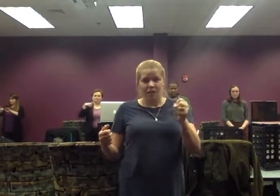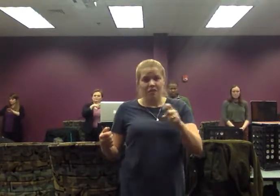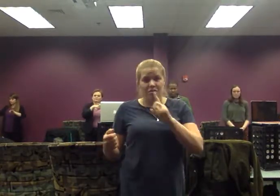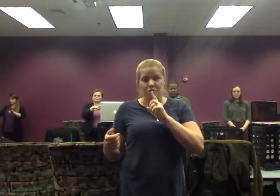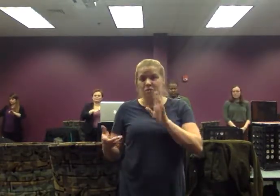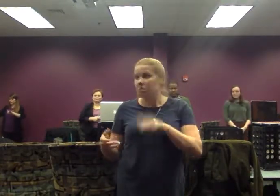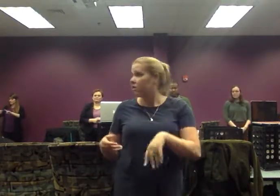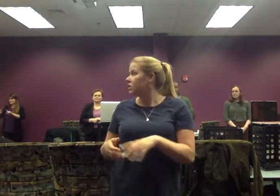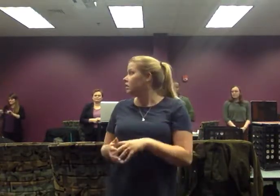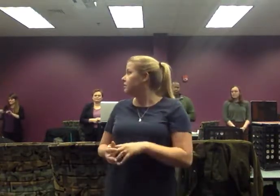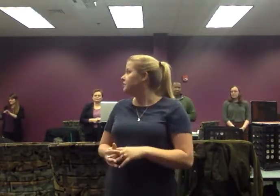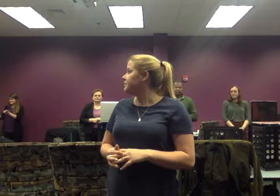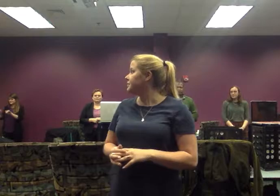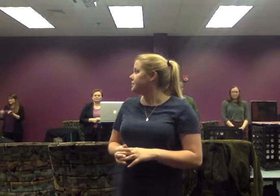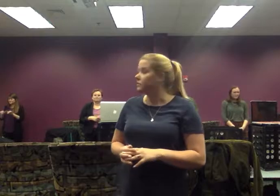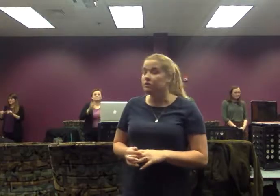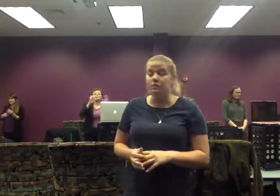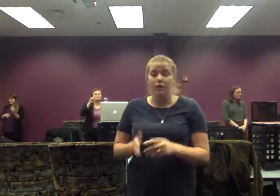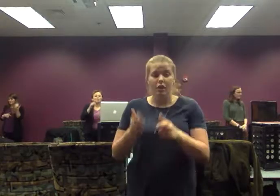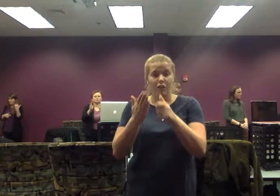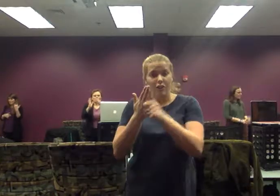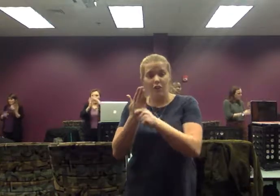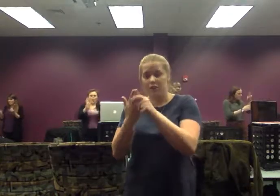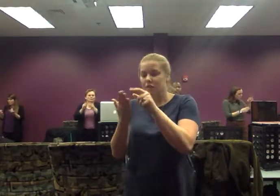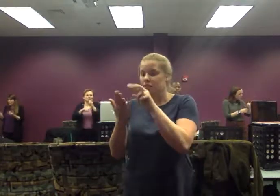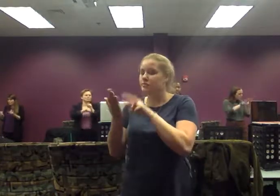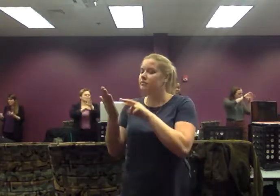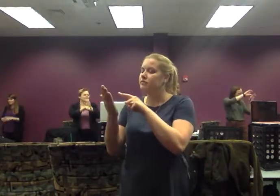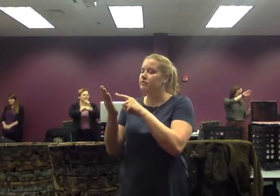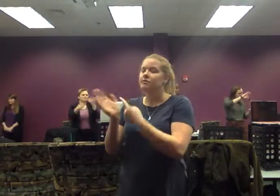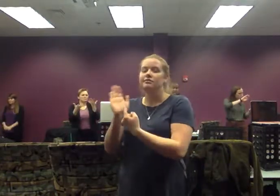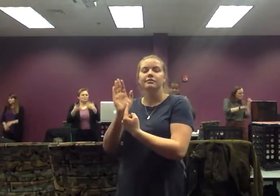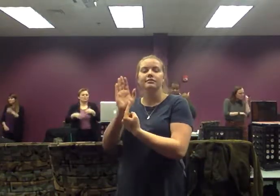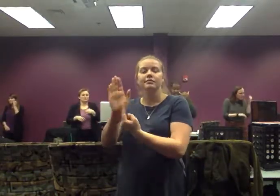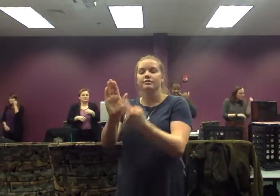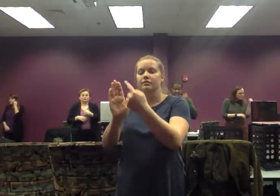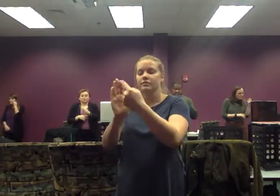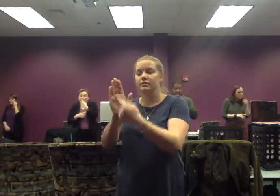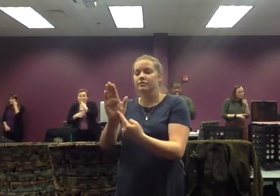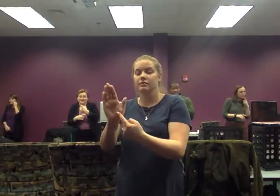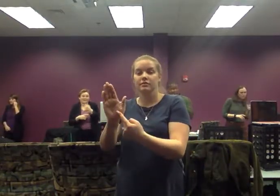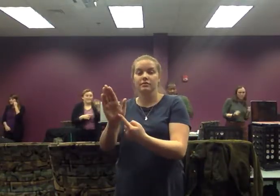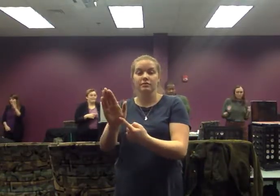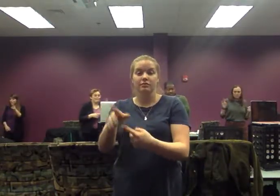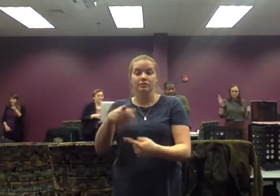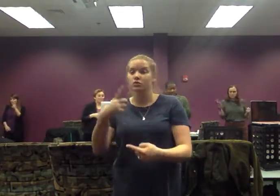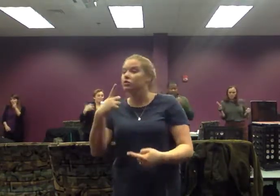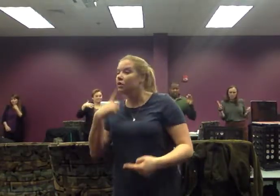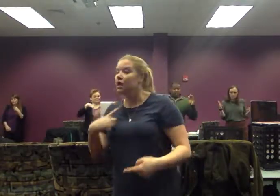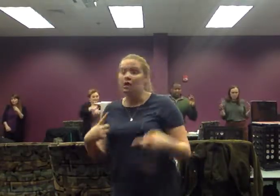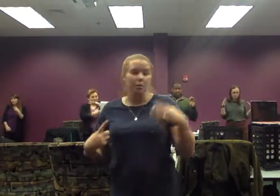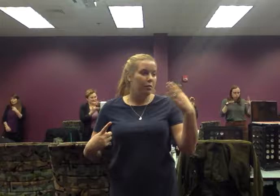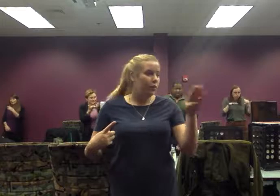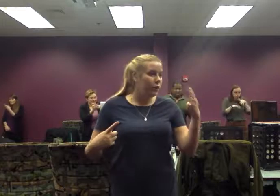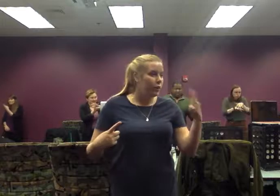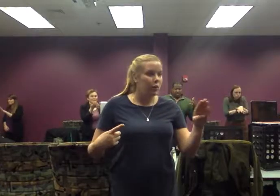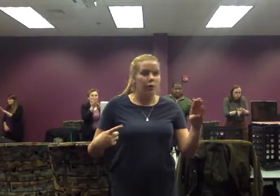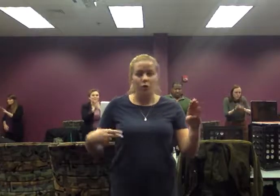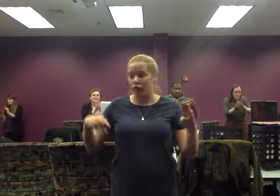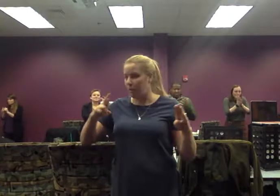The suggestion of the editorial is that if you put red and blue together, it makes purple. Now let's see. Are some of